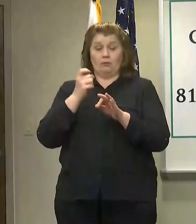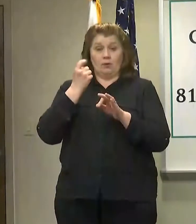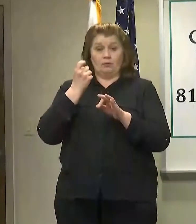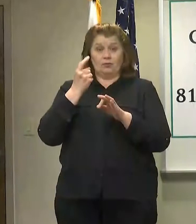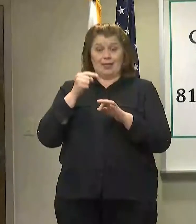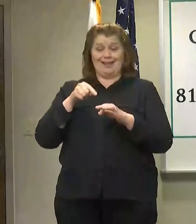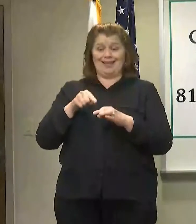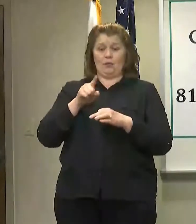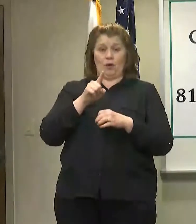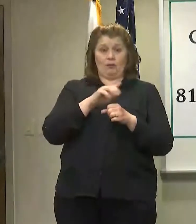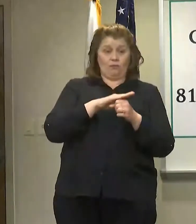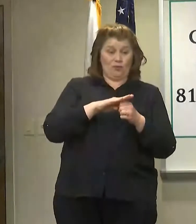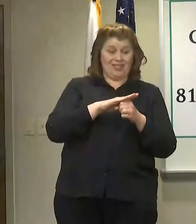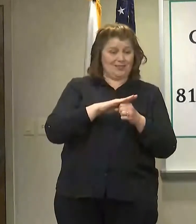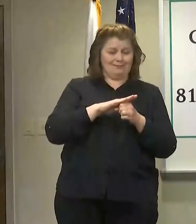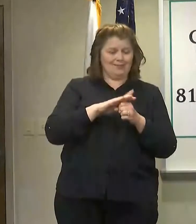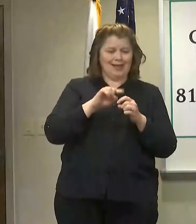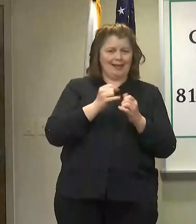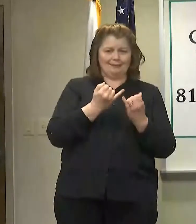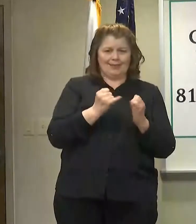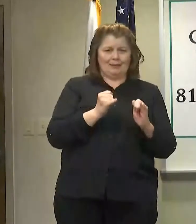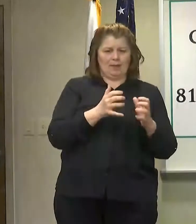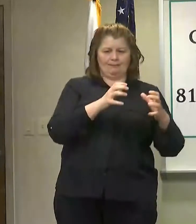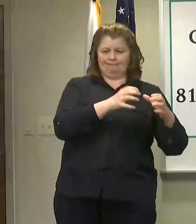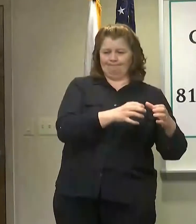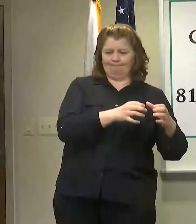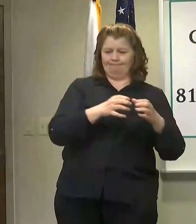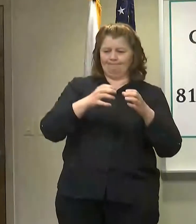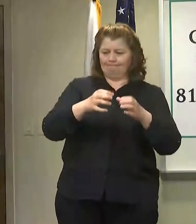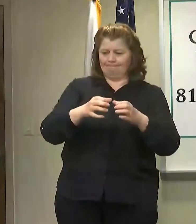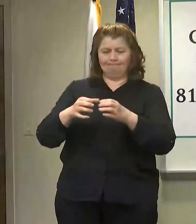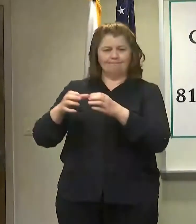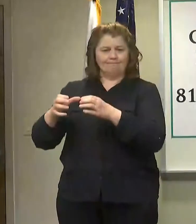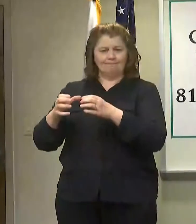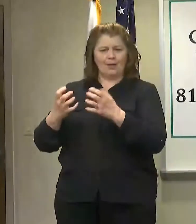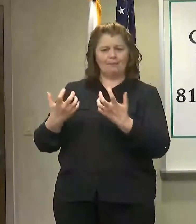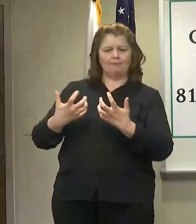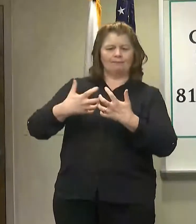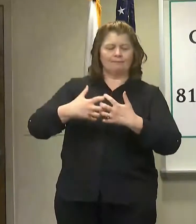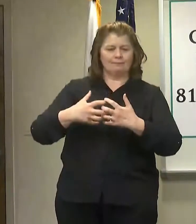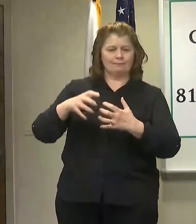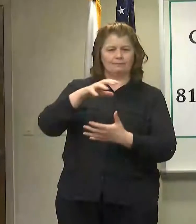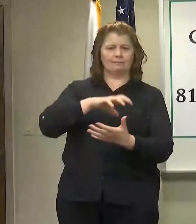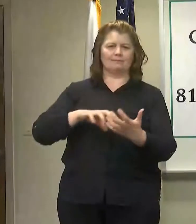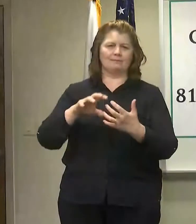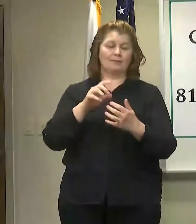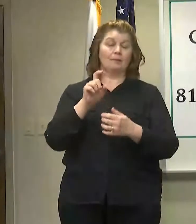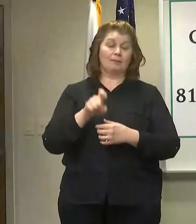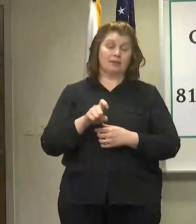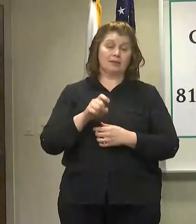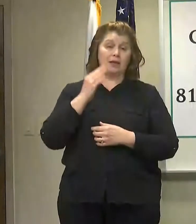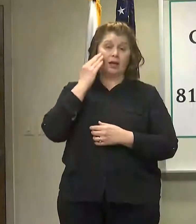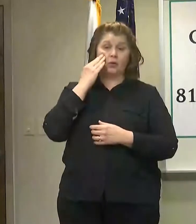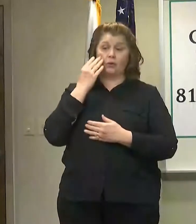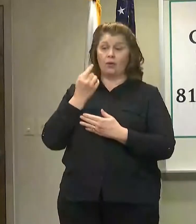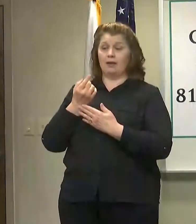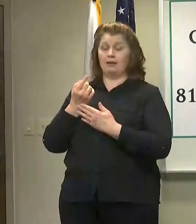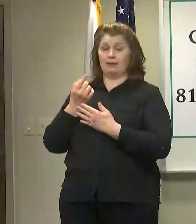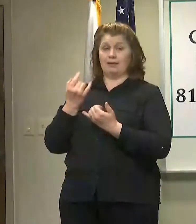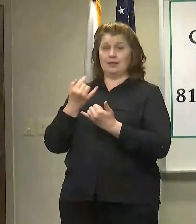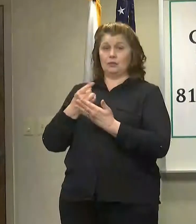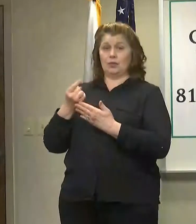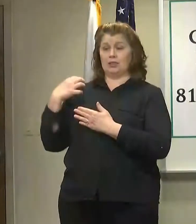that one region really cannot stand alone, or one community cannot stand alone. And I know the chairman spoke to this earlier this week. And again,